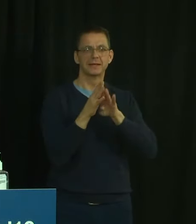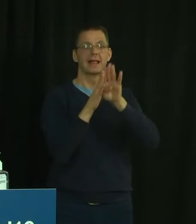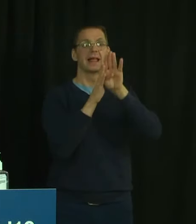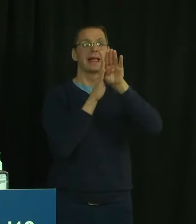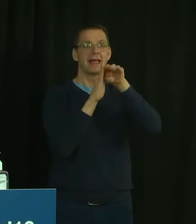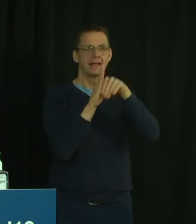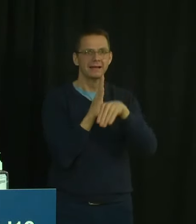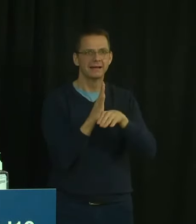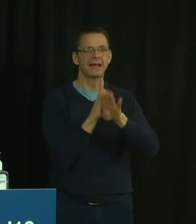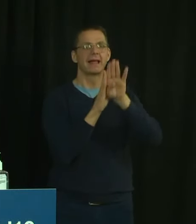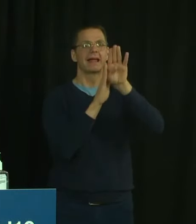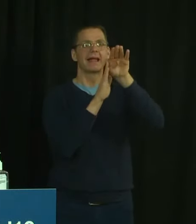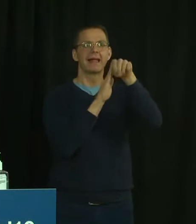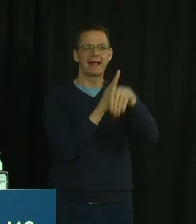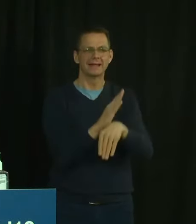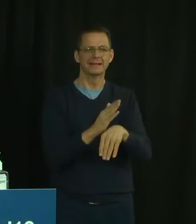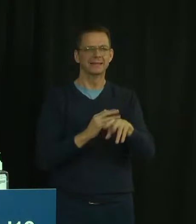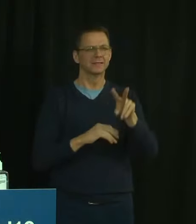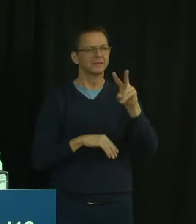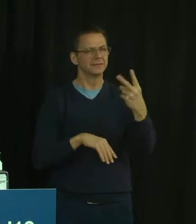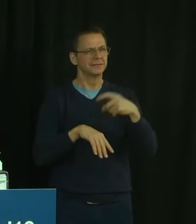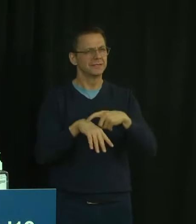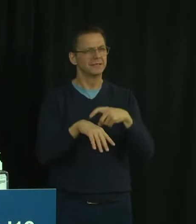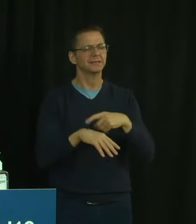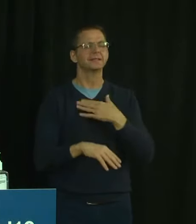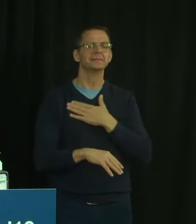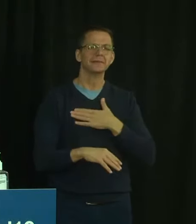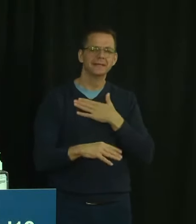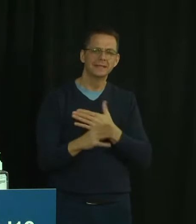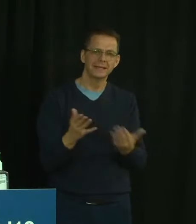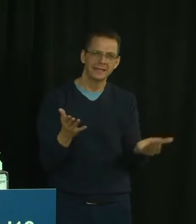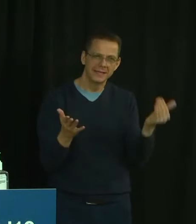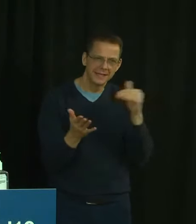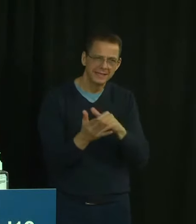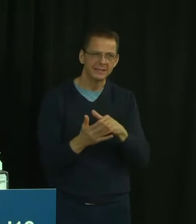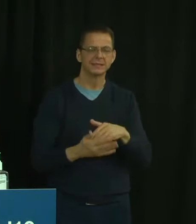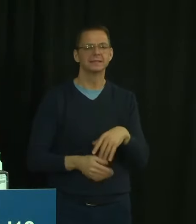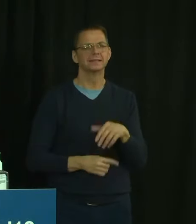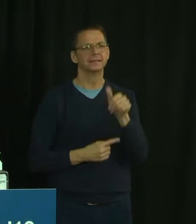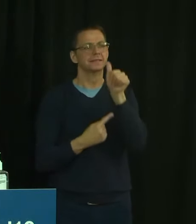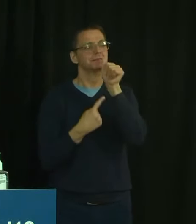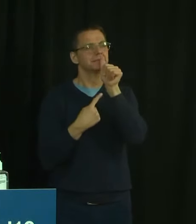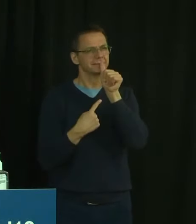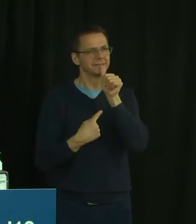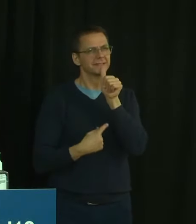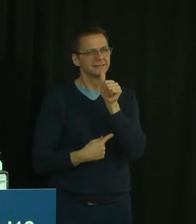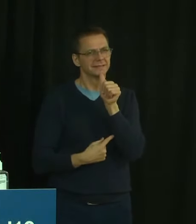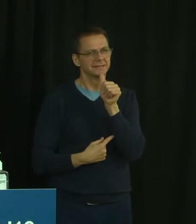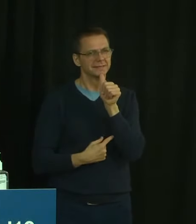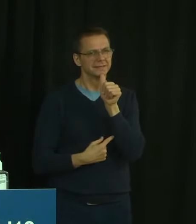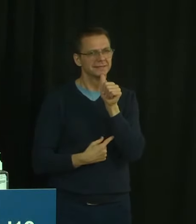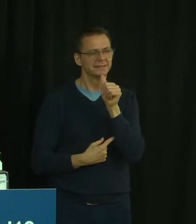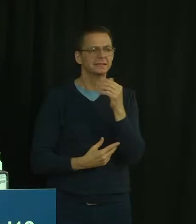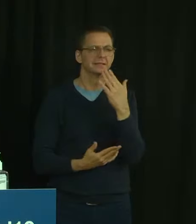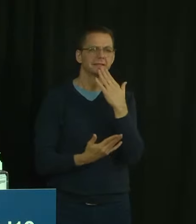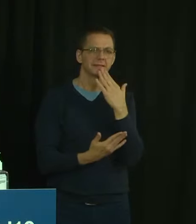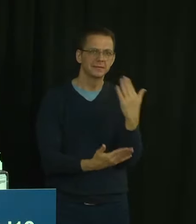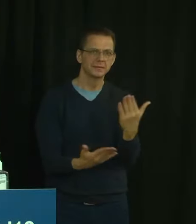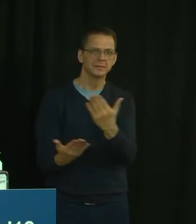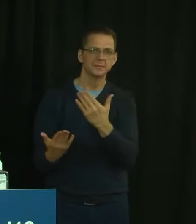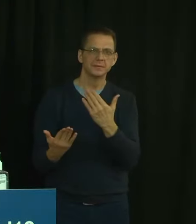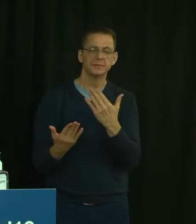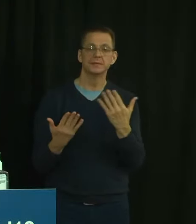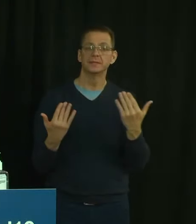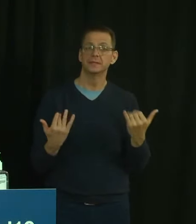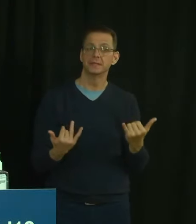now. Media are welcome to ask one question and a follow-up, or if they'd rather, get both questions at the first go. Operator, could you put through the first